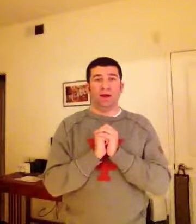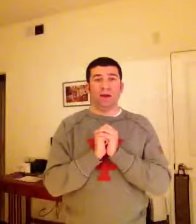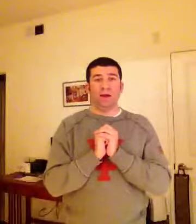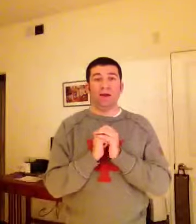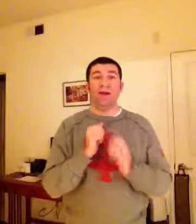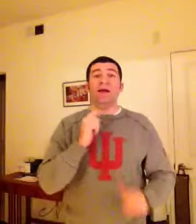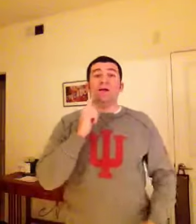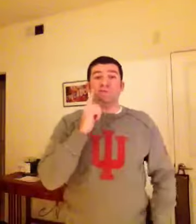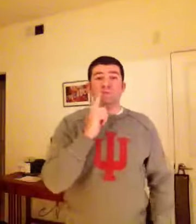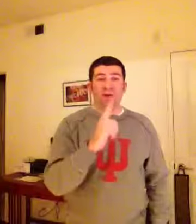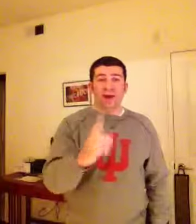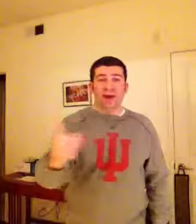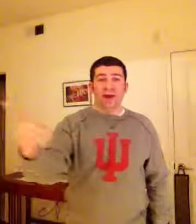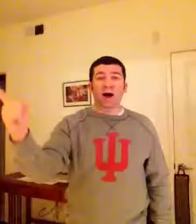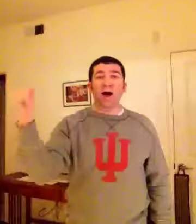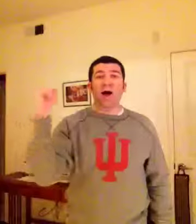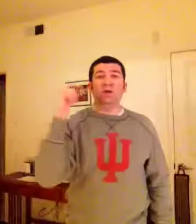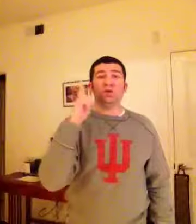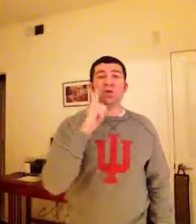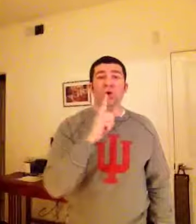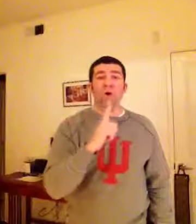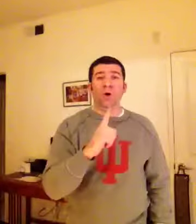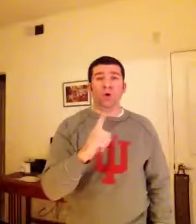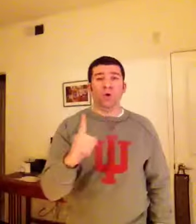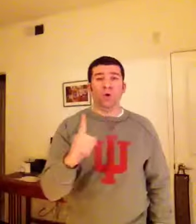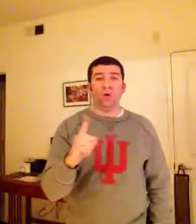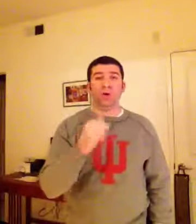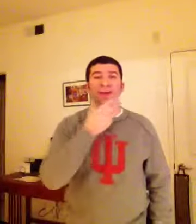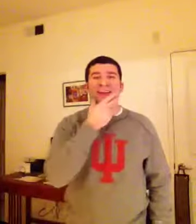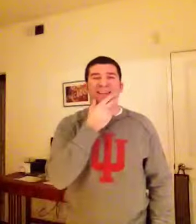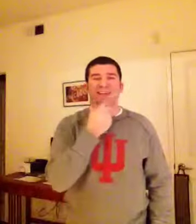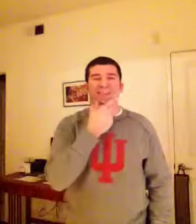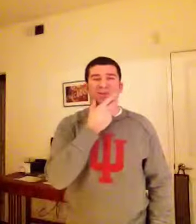Amen. Ve'al Kol